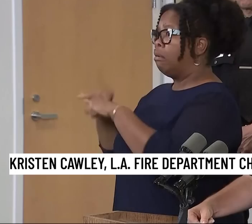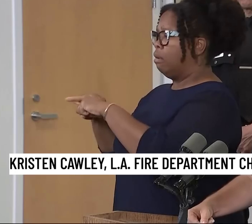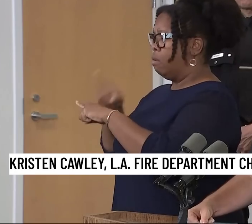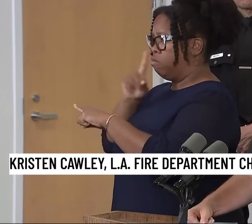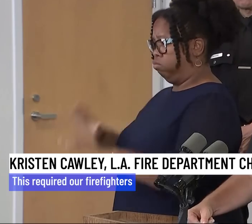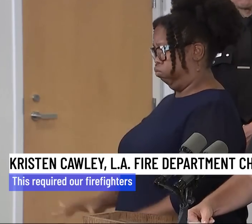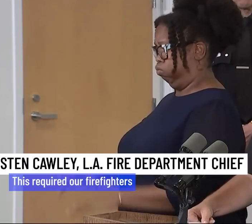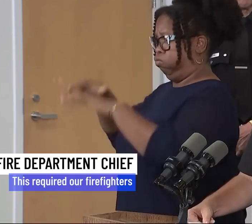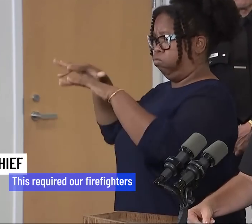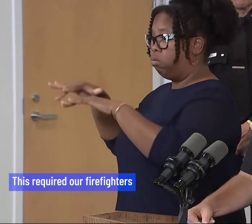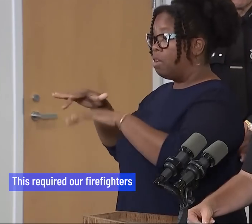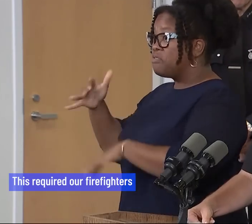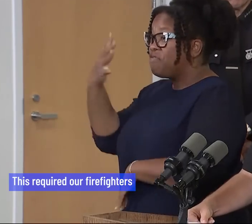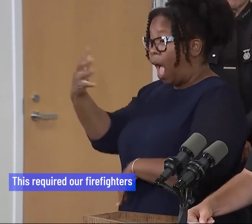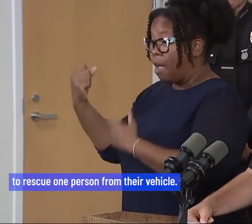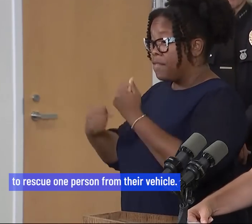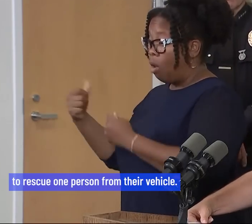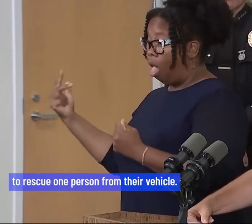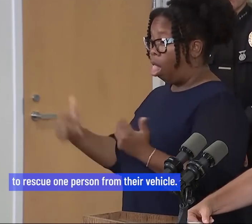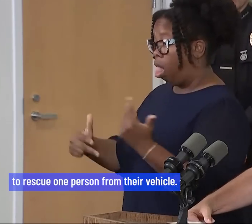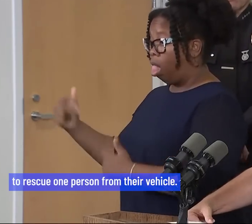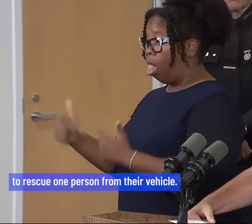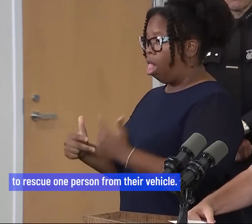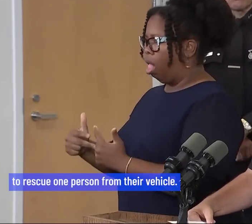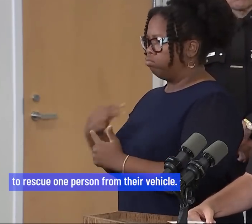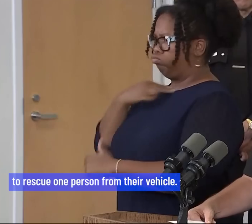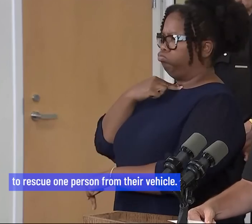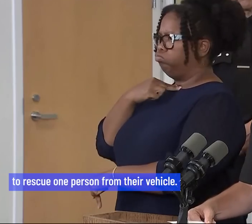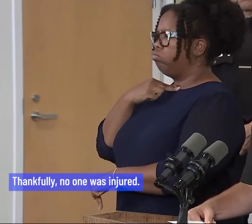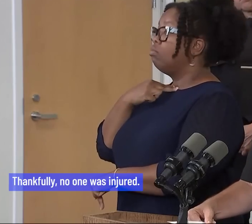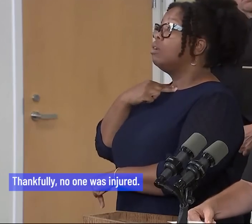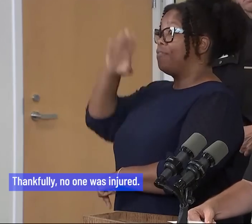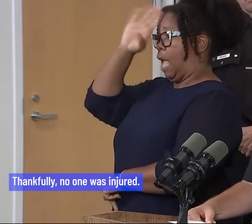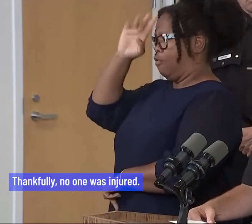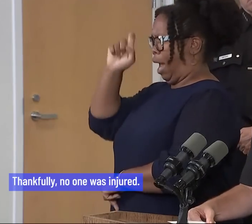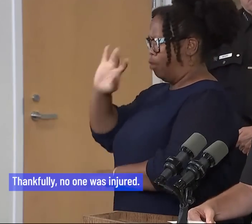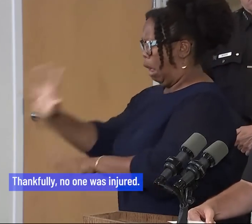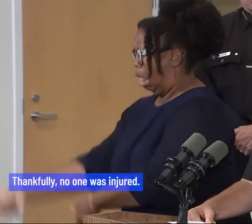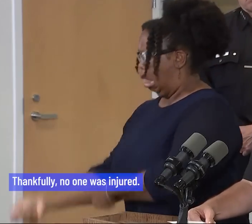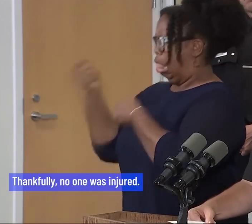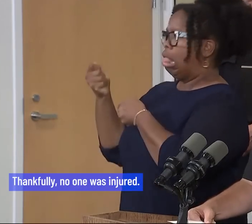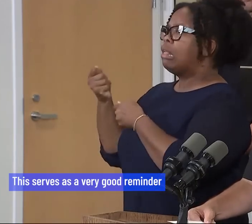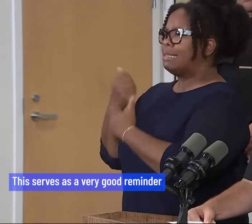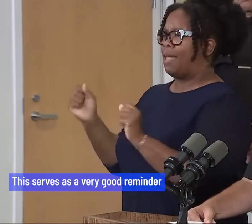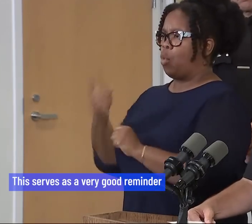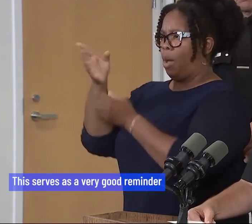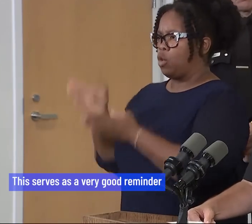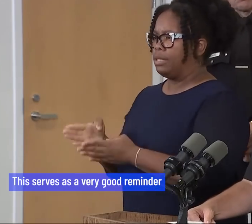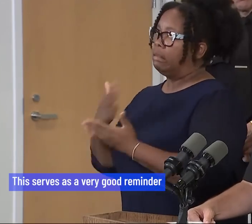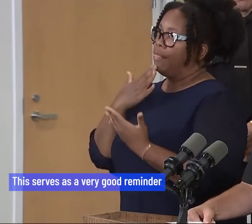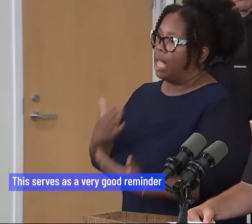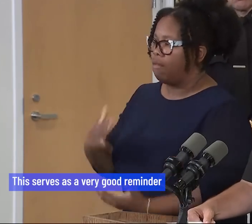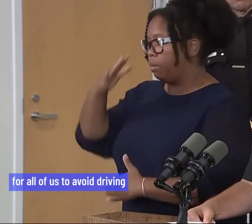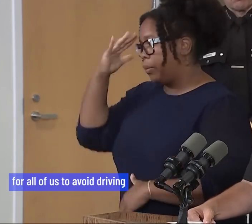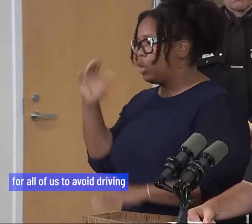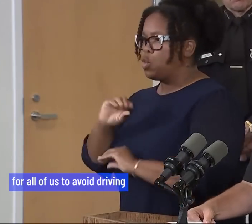stranded. This required our firefighters to rescue one person from their vehicle. Thankfully, no one was injured. This serves as a very